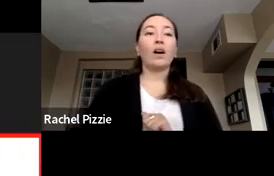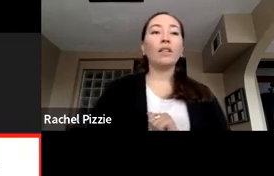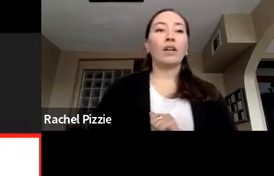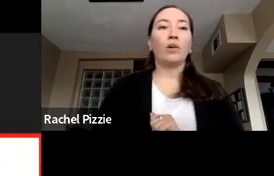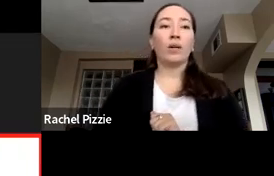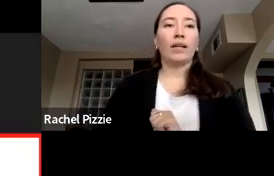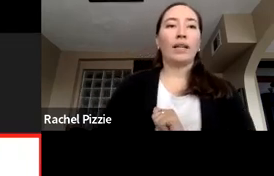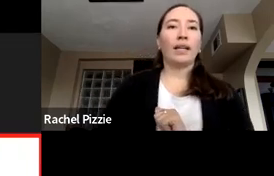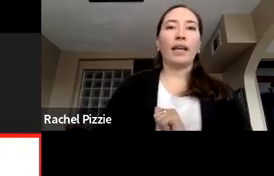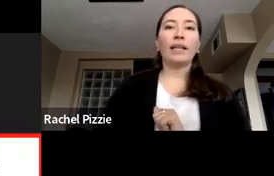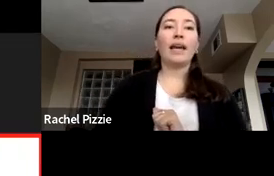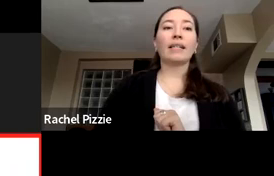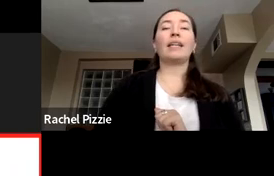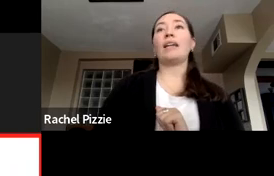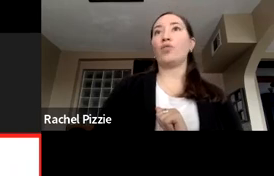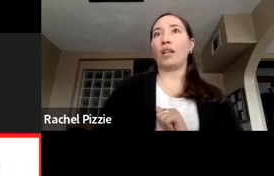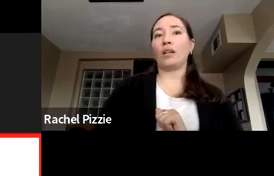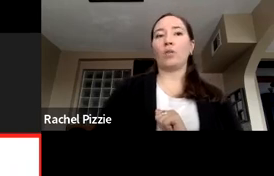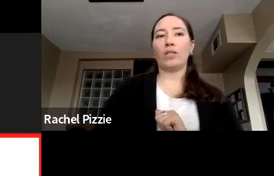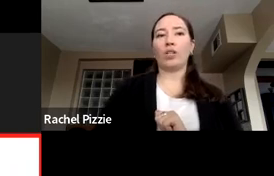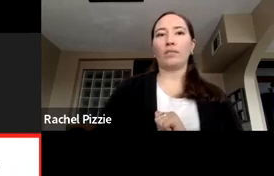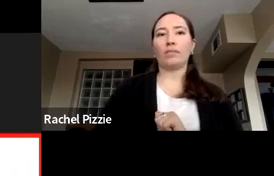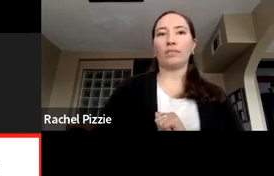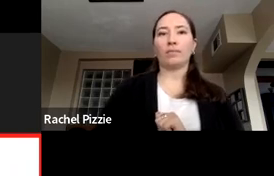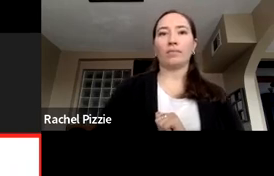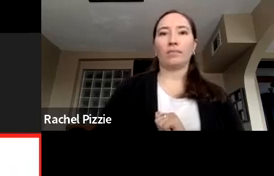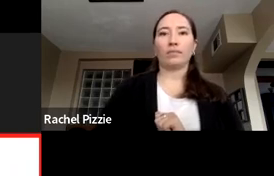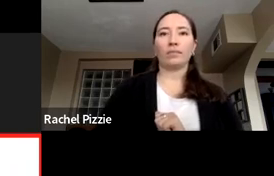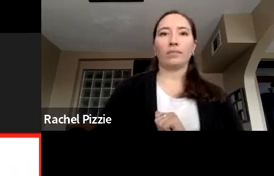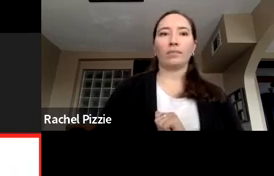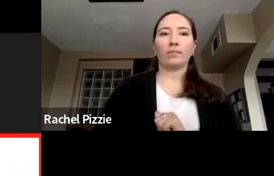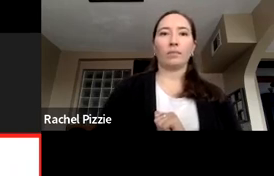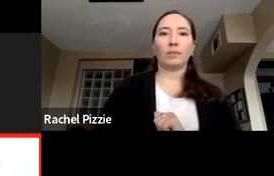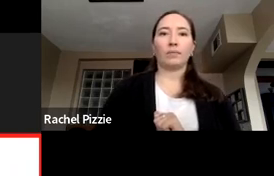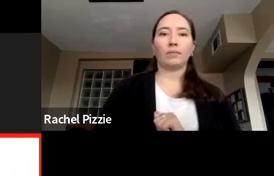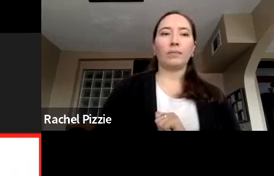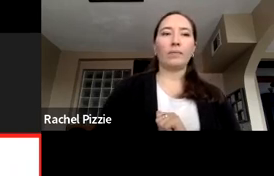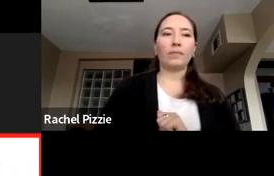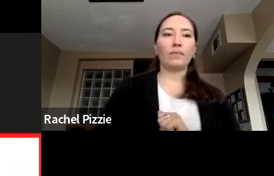There is also a text entry question.